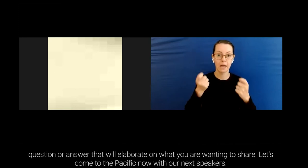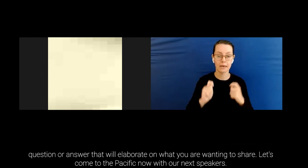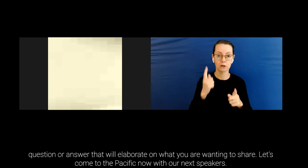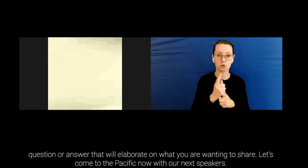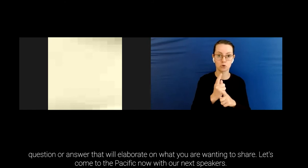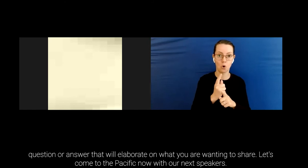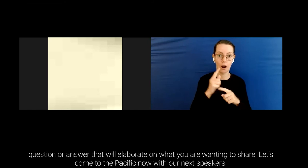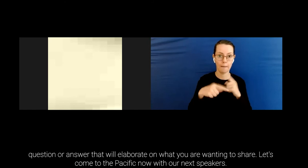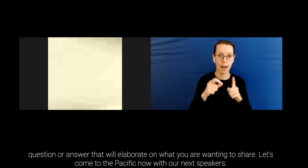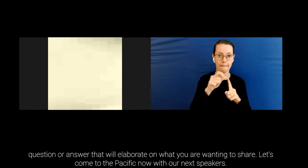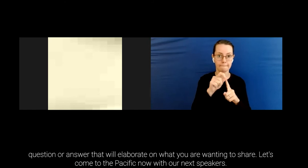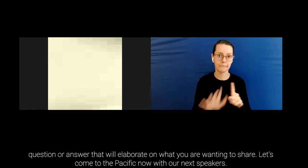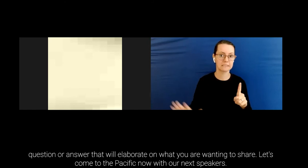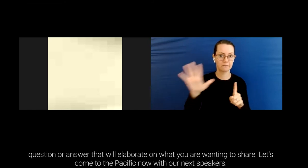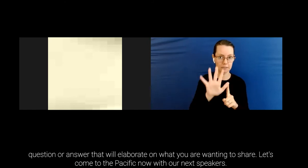two speakers.